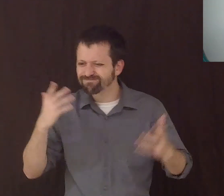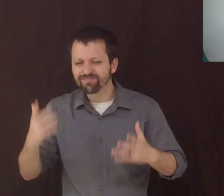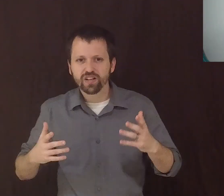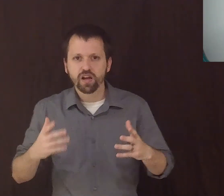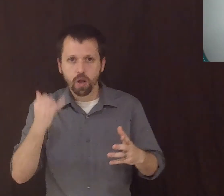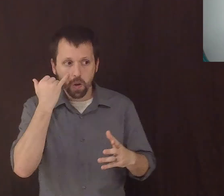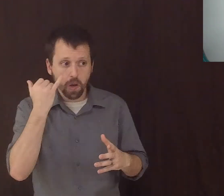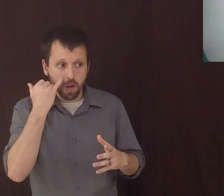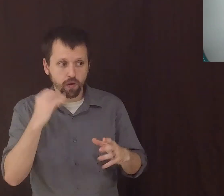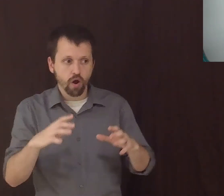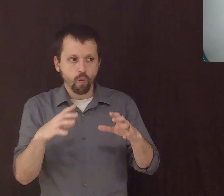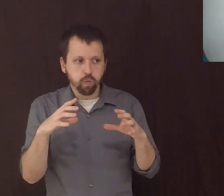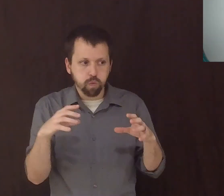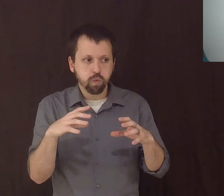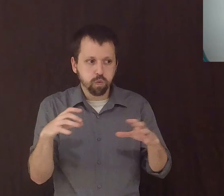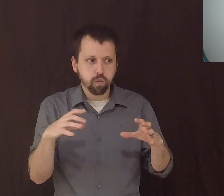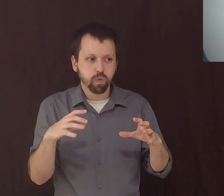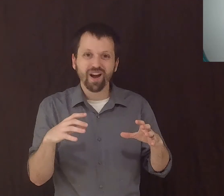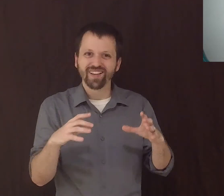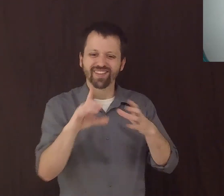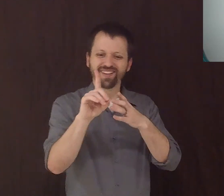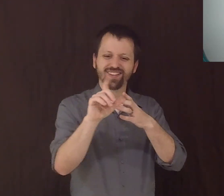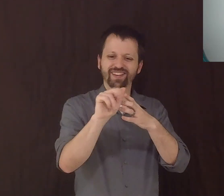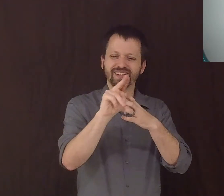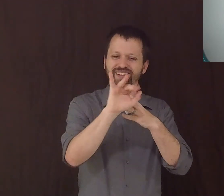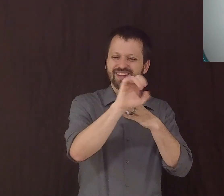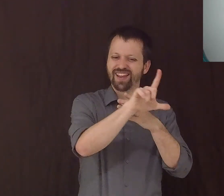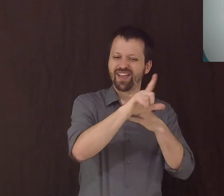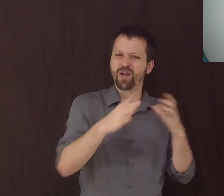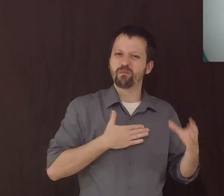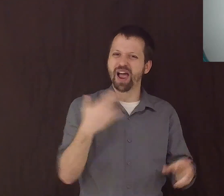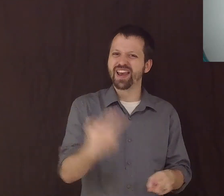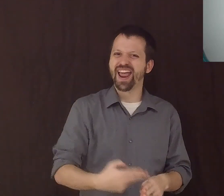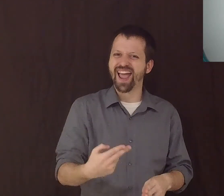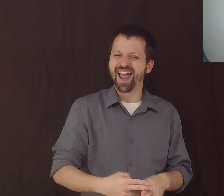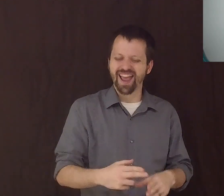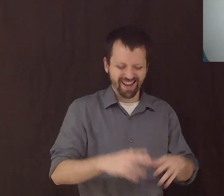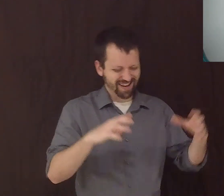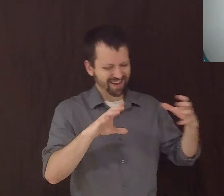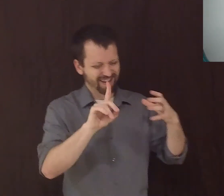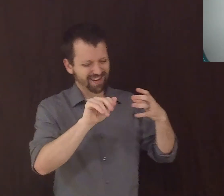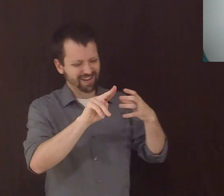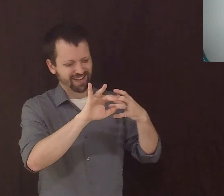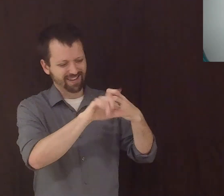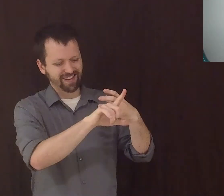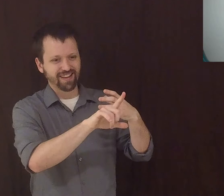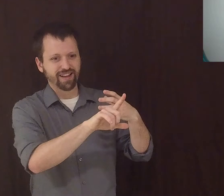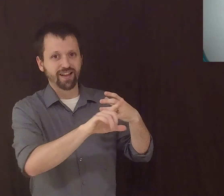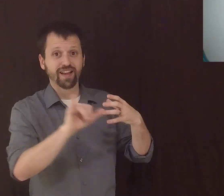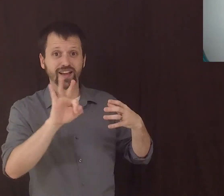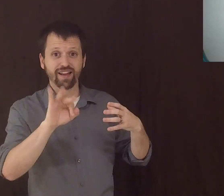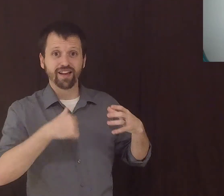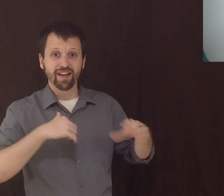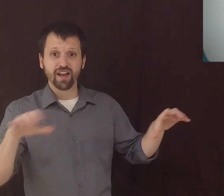And, you know, if you keep blowing on this balloon, by the way, isn't that nice, Daniel? You notice that? It's got my name on there, on the balloon. Whenever I do an illustration, I always